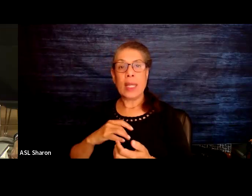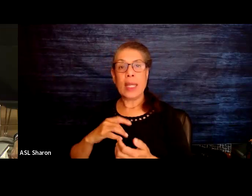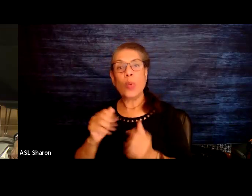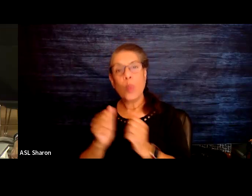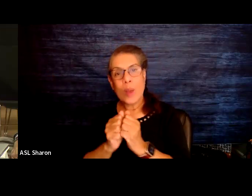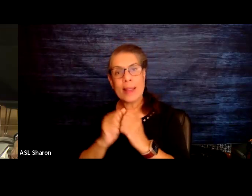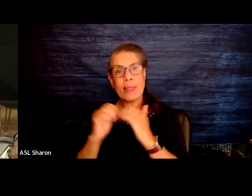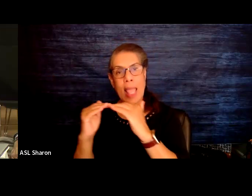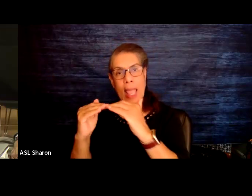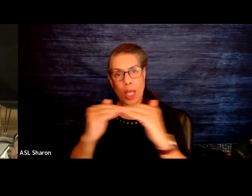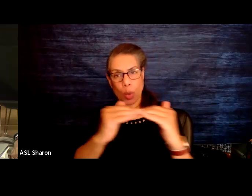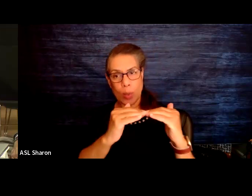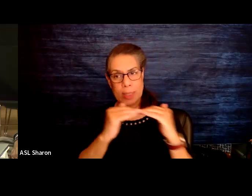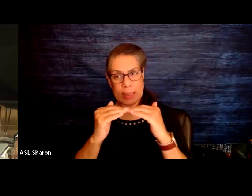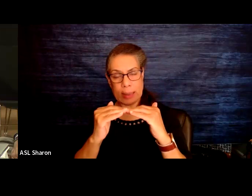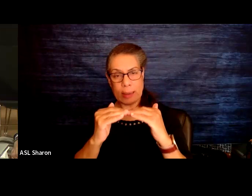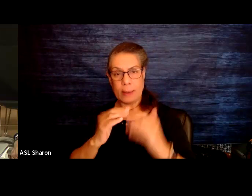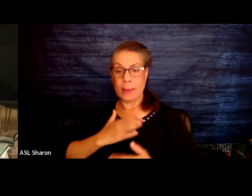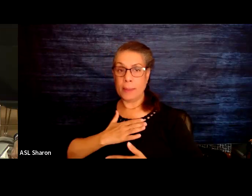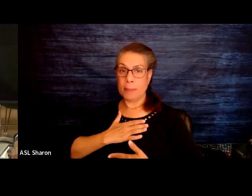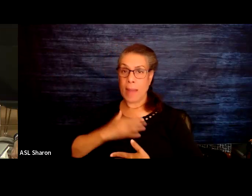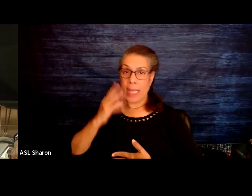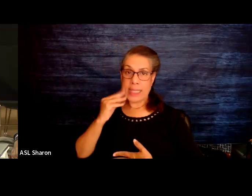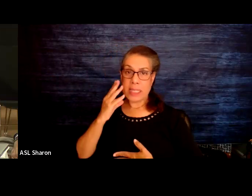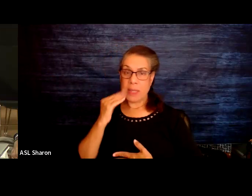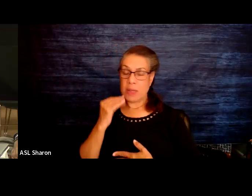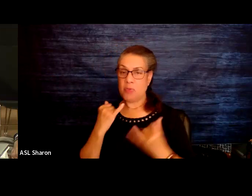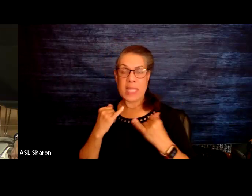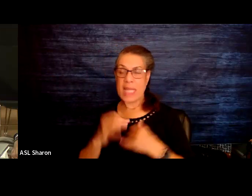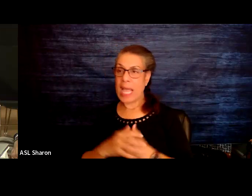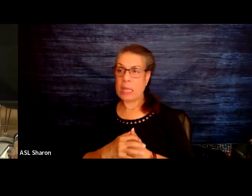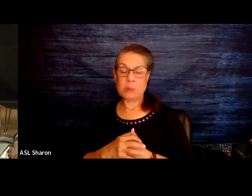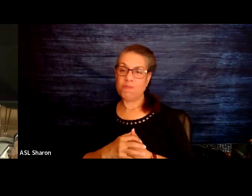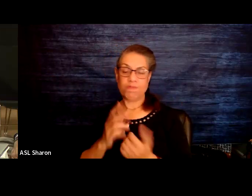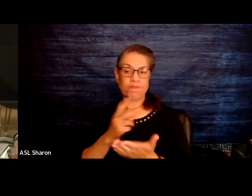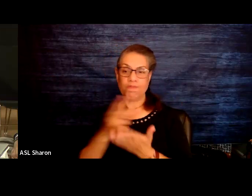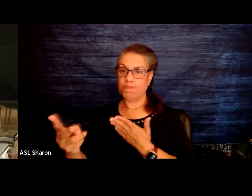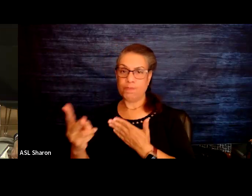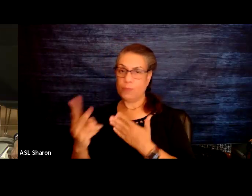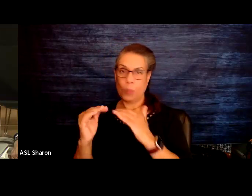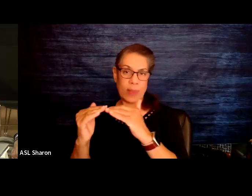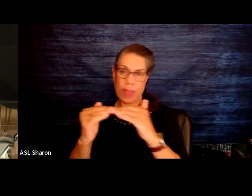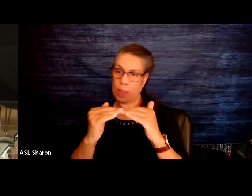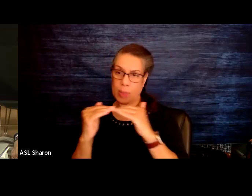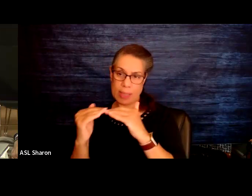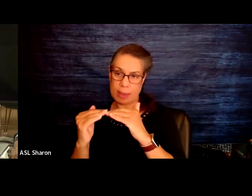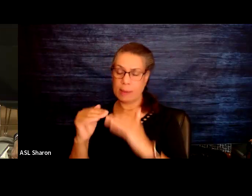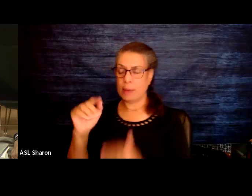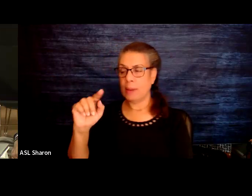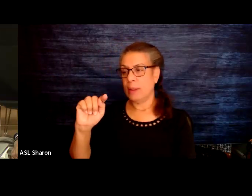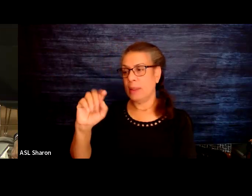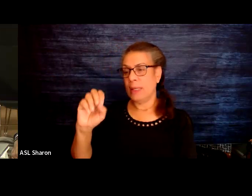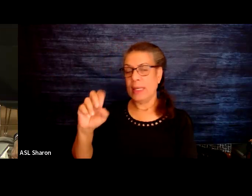equity. And my experience is that right now that we're not hitting that mark around equity. And I think Ted's slides really